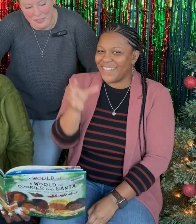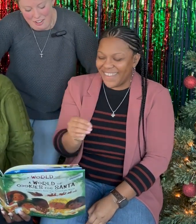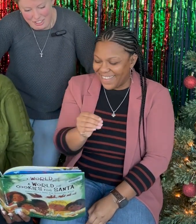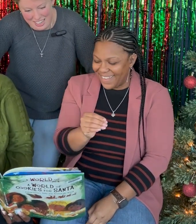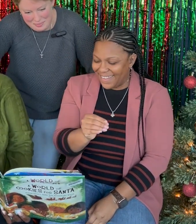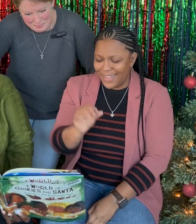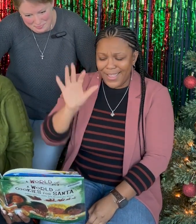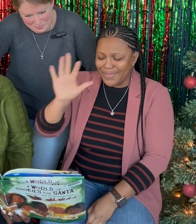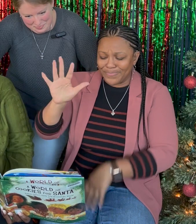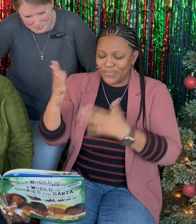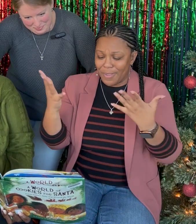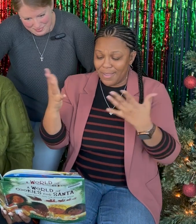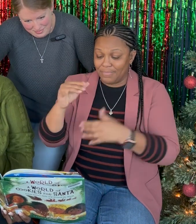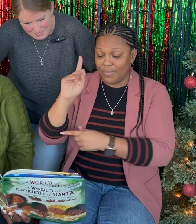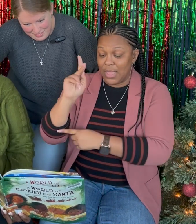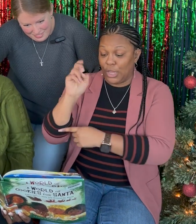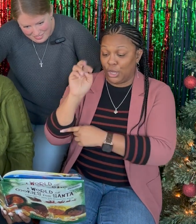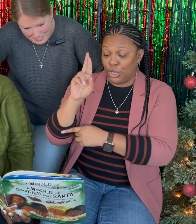South Africa.